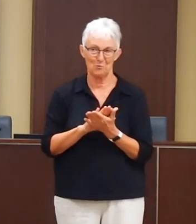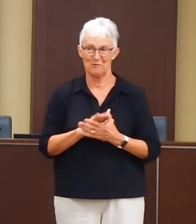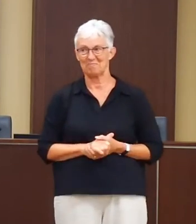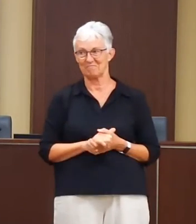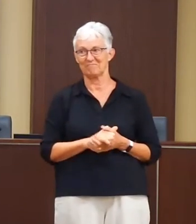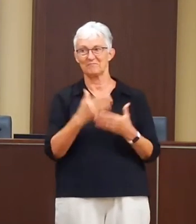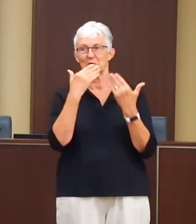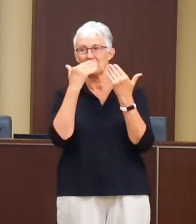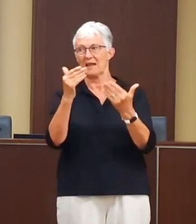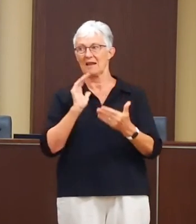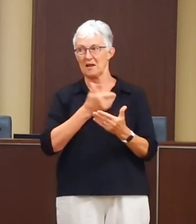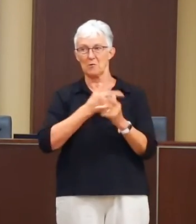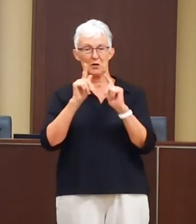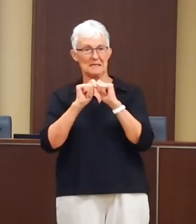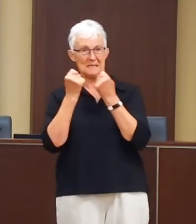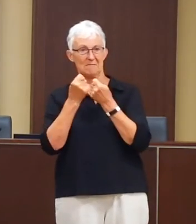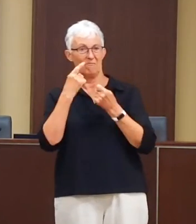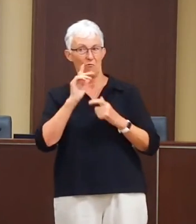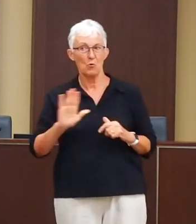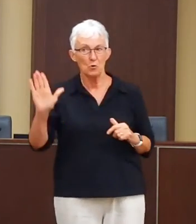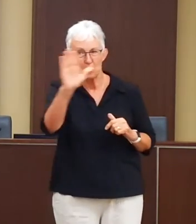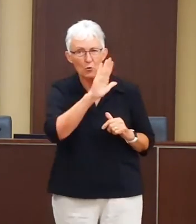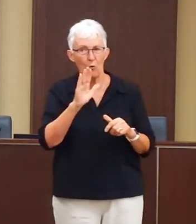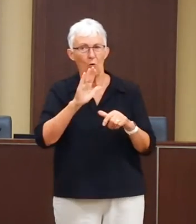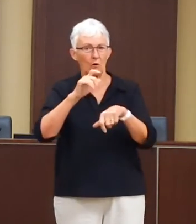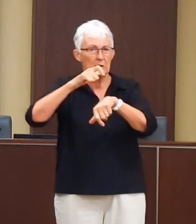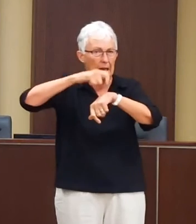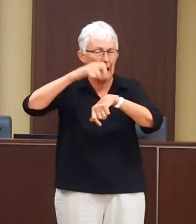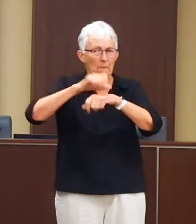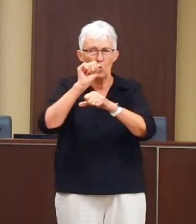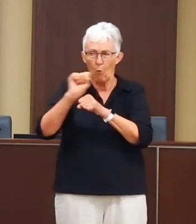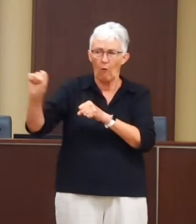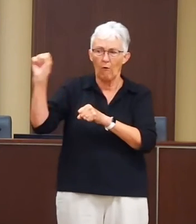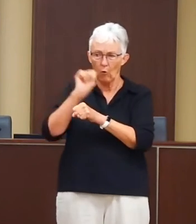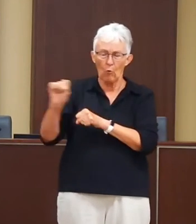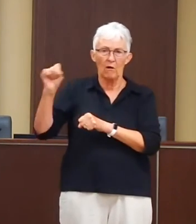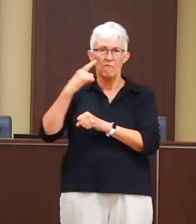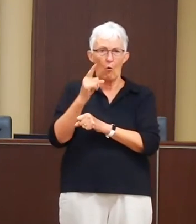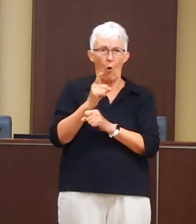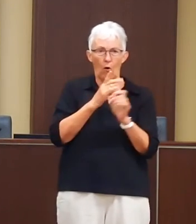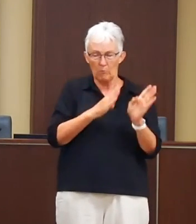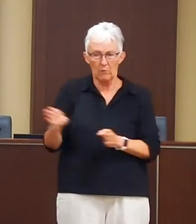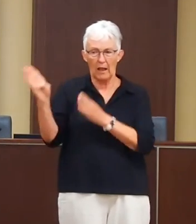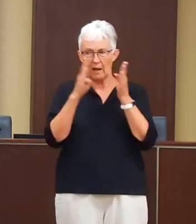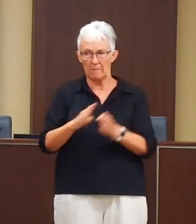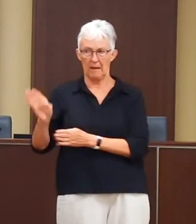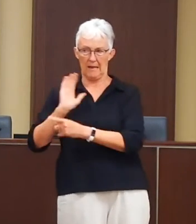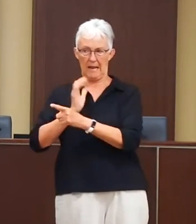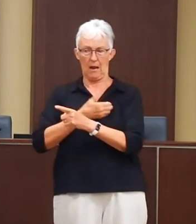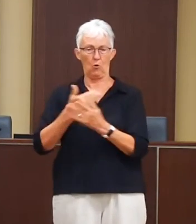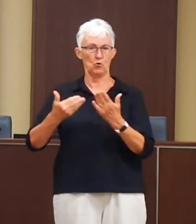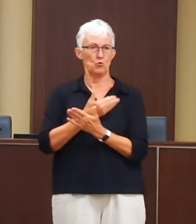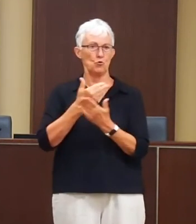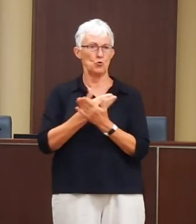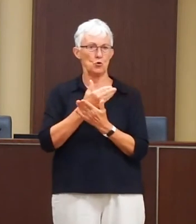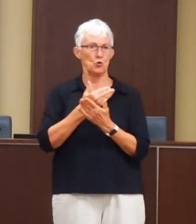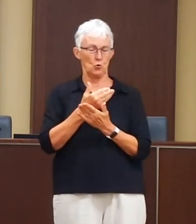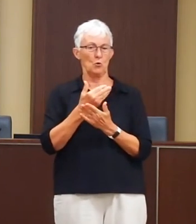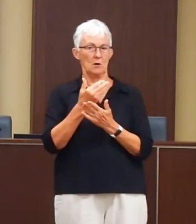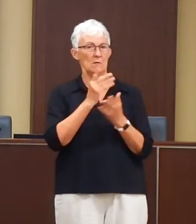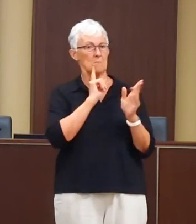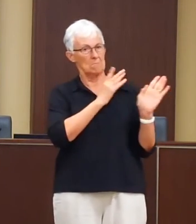time, the large amount of time they put into preparing this document. We do stand ready to obtain